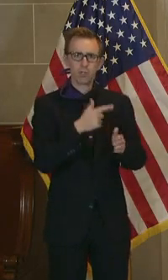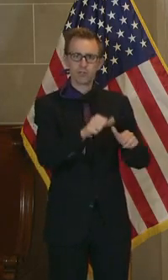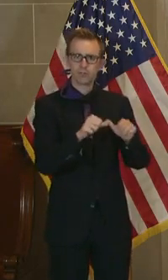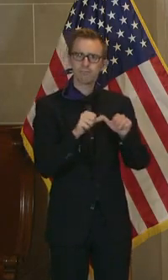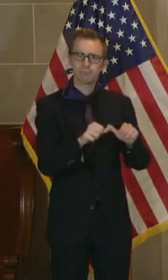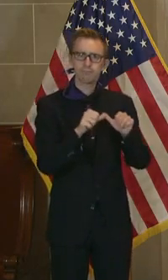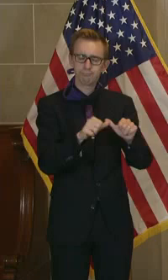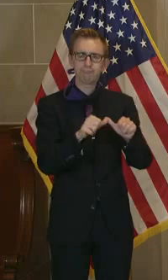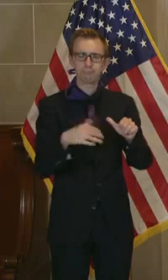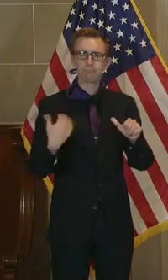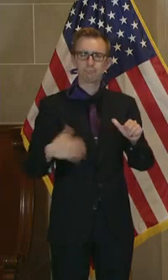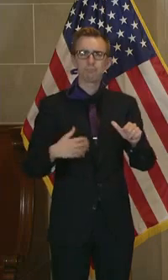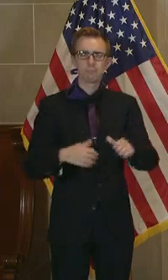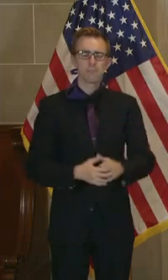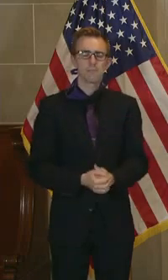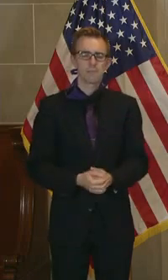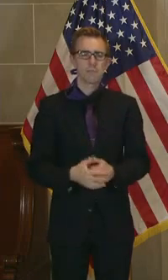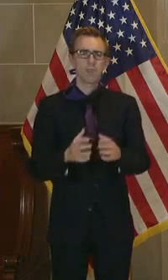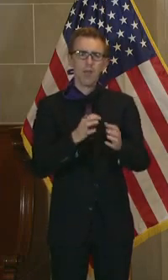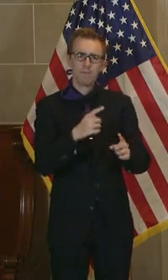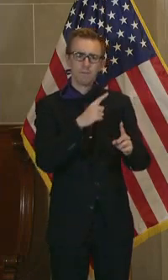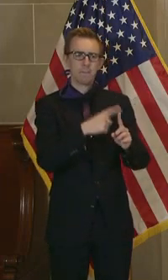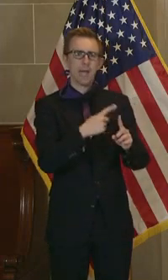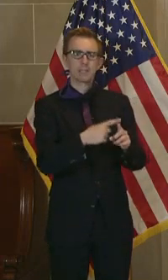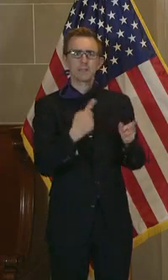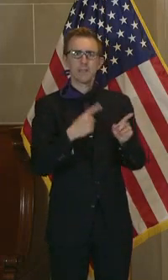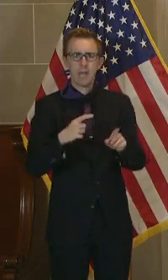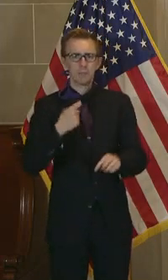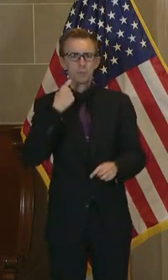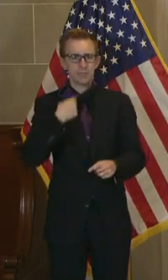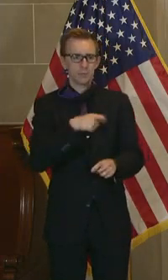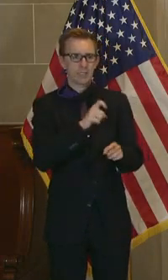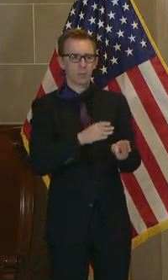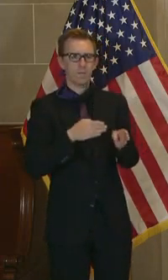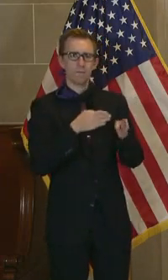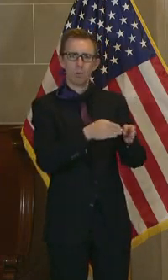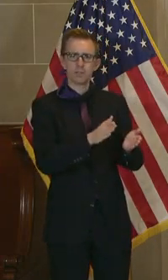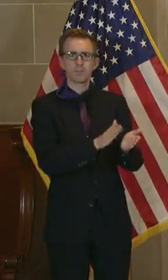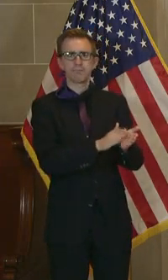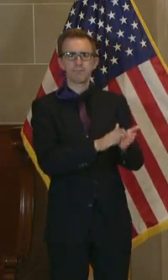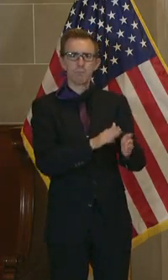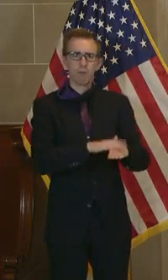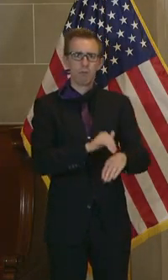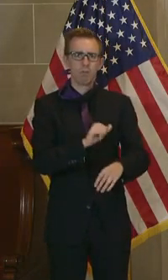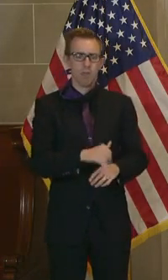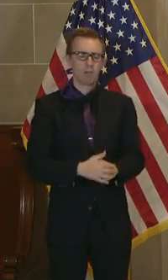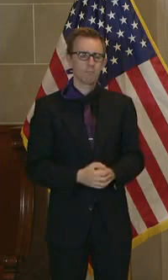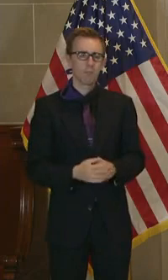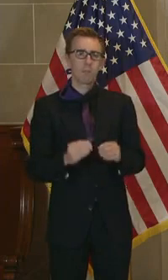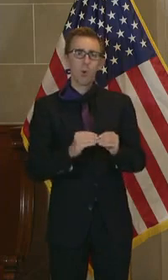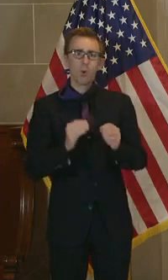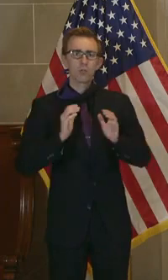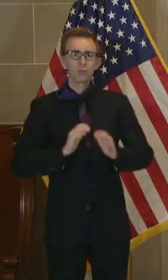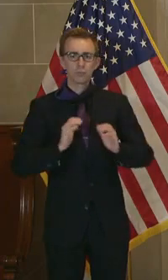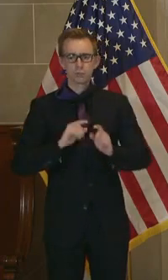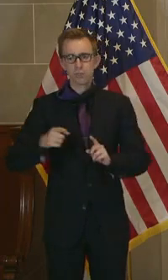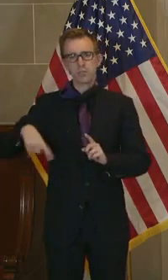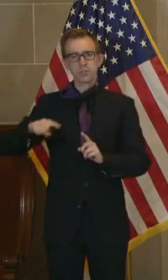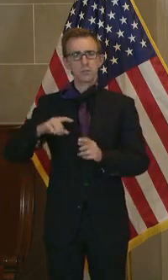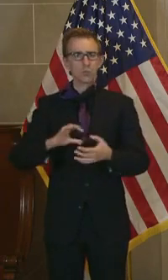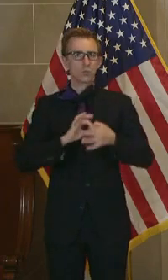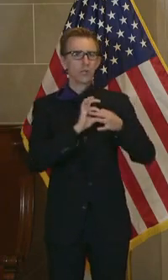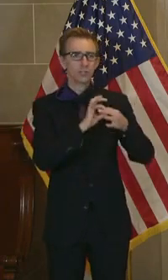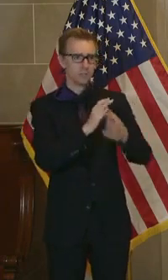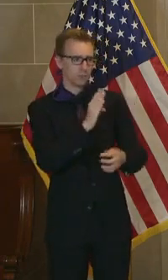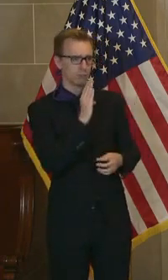lot of positive things happen in the last few weeks that we need to focus on. We've seen more consumers establish long-term relationships